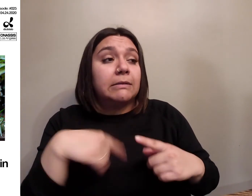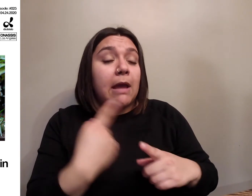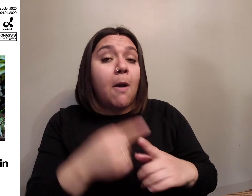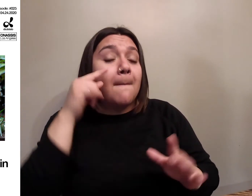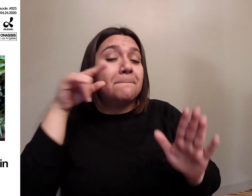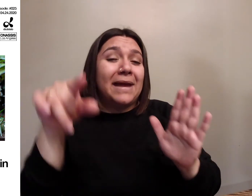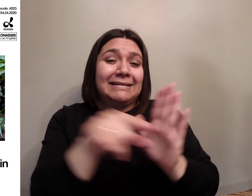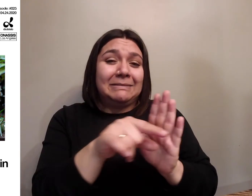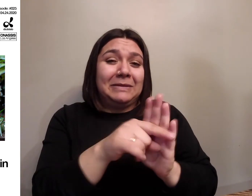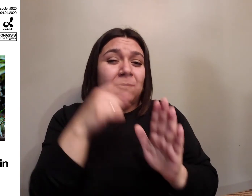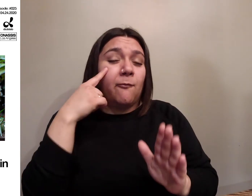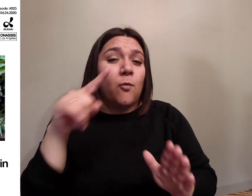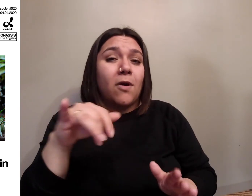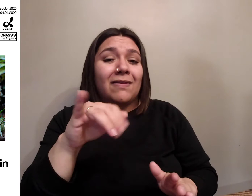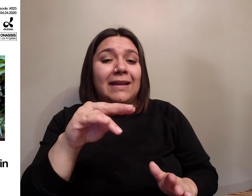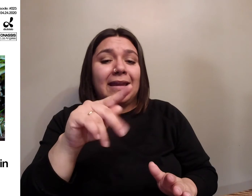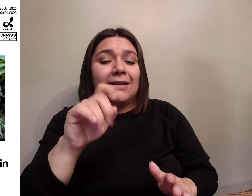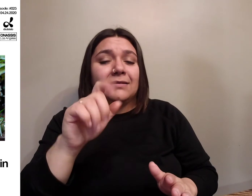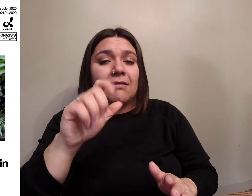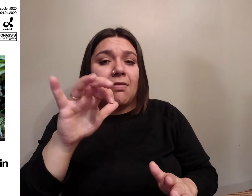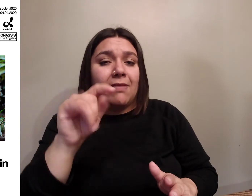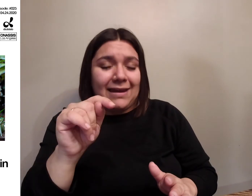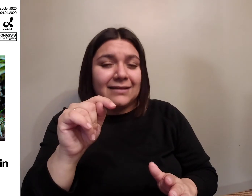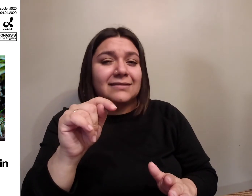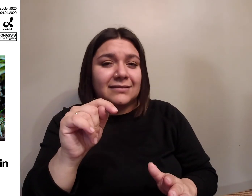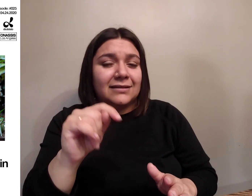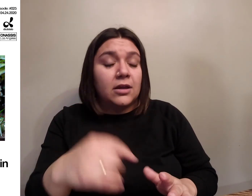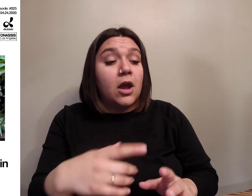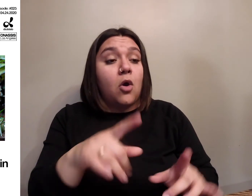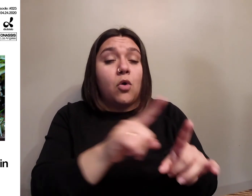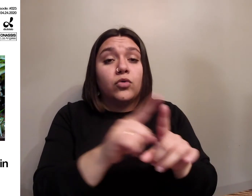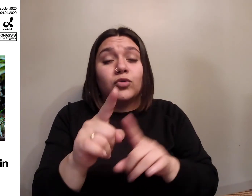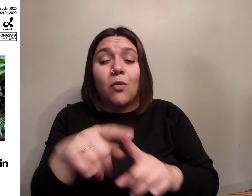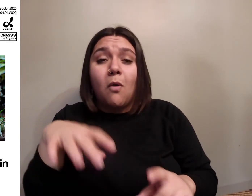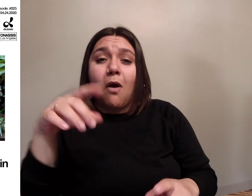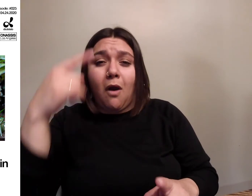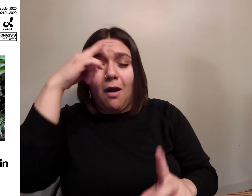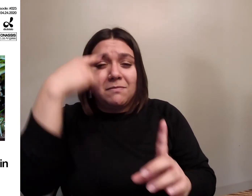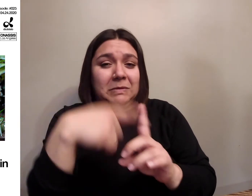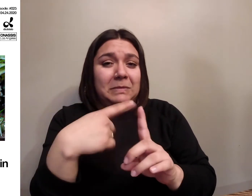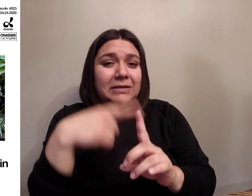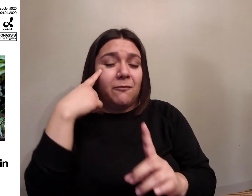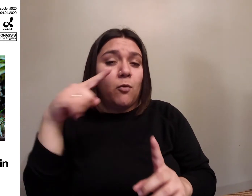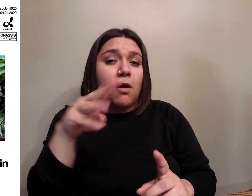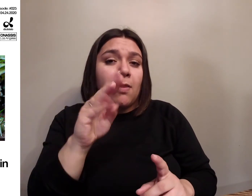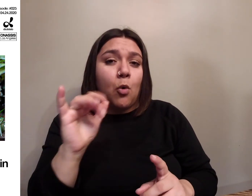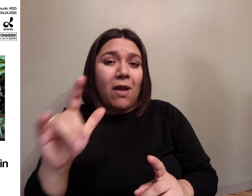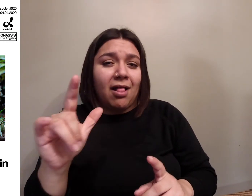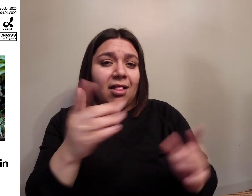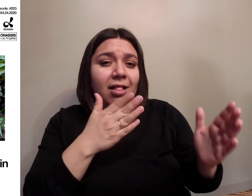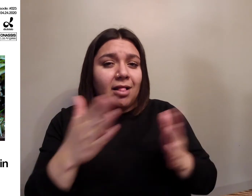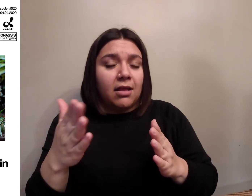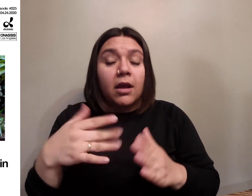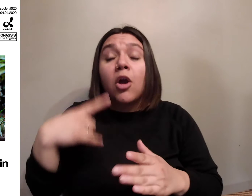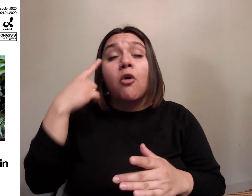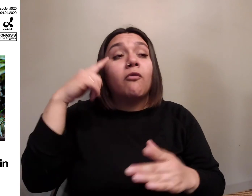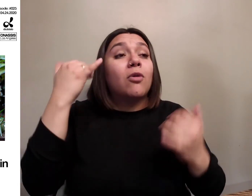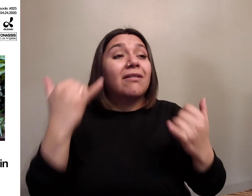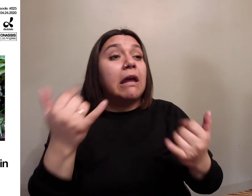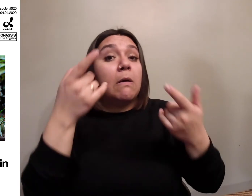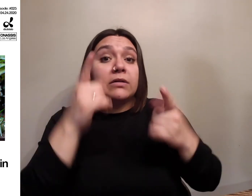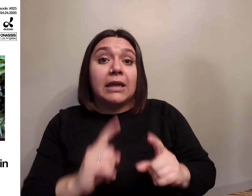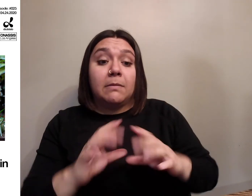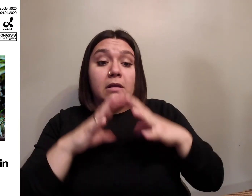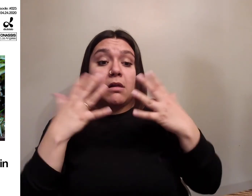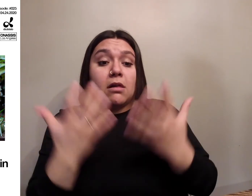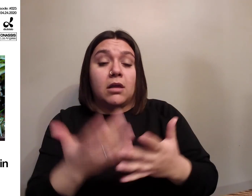will, that the world was going forward, that the Soviet Union was no more, the Berlin Wall had collapsed, that the only